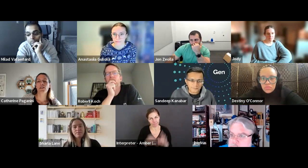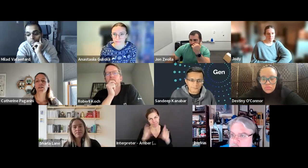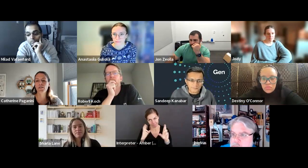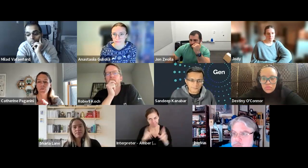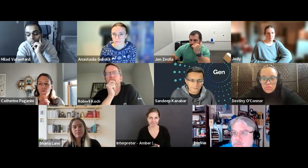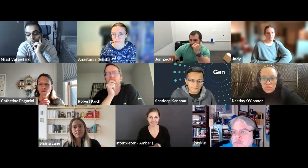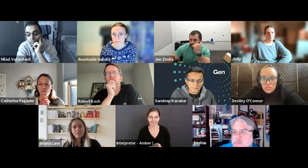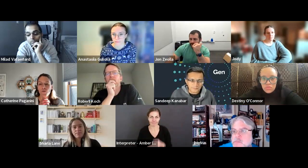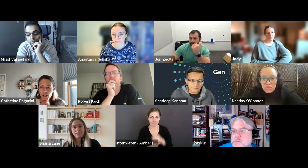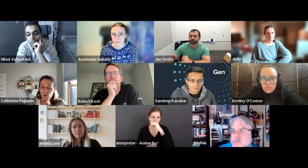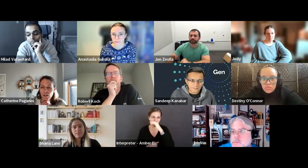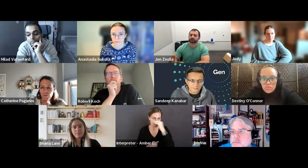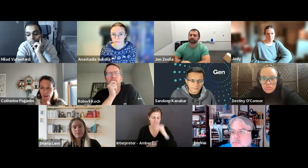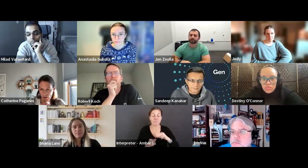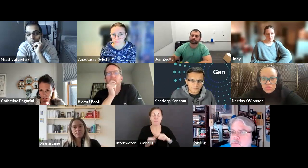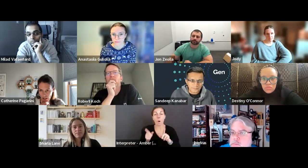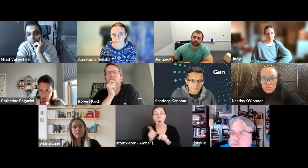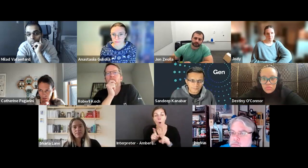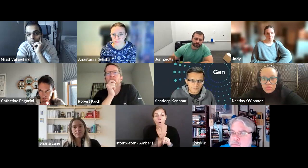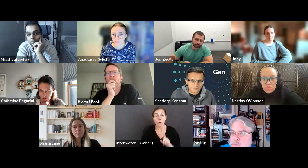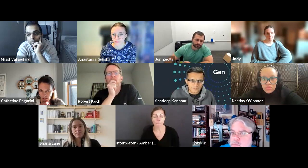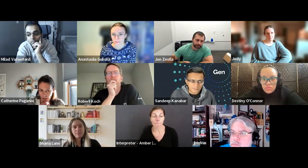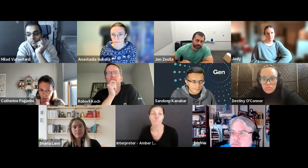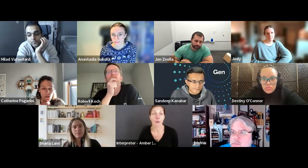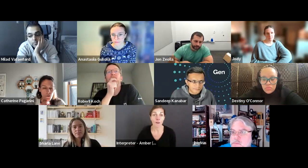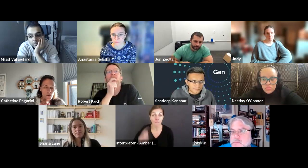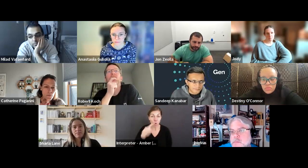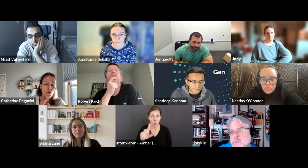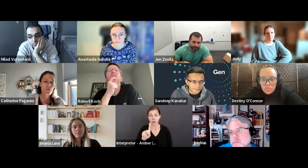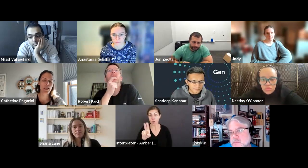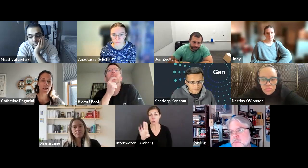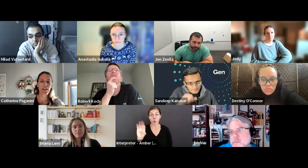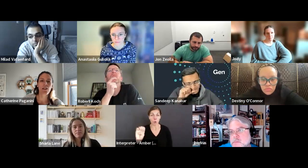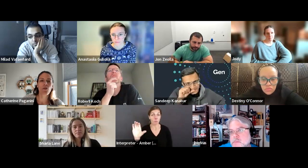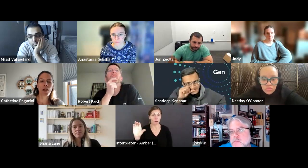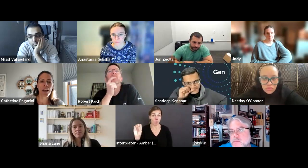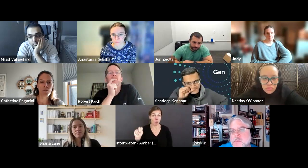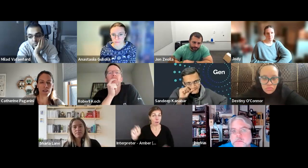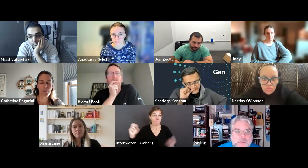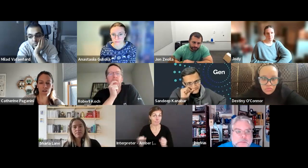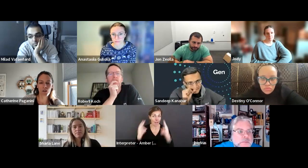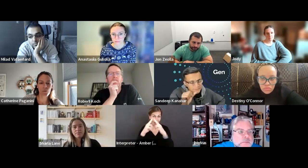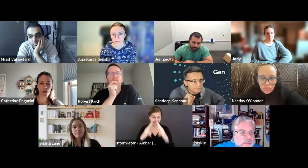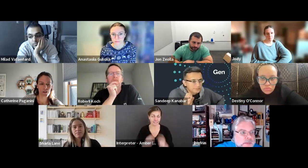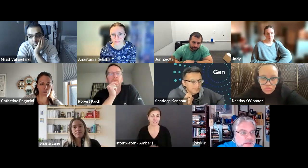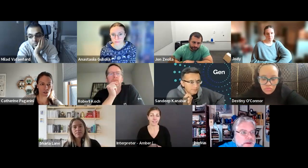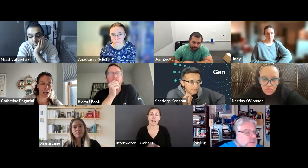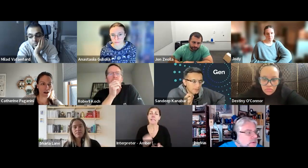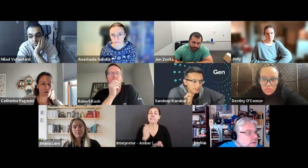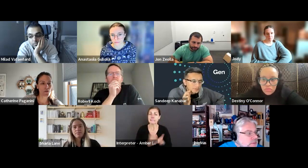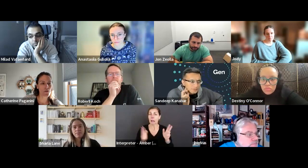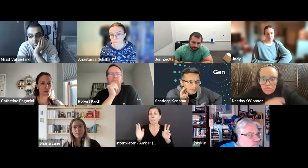is for KubeCon Paris. So for the people who've been in, who have been in